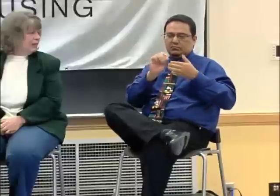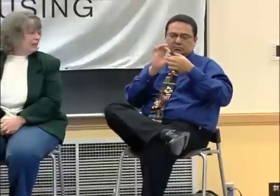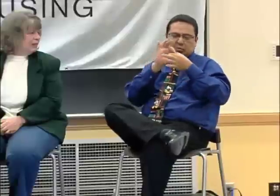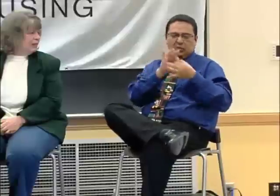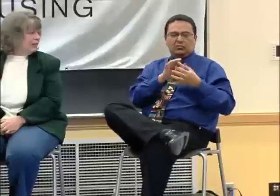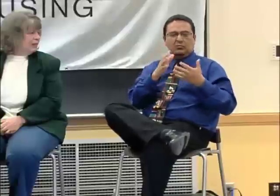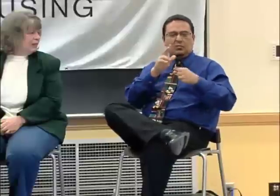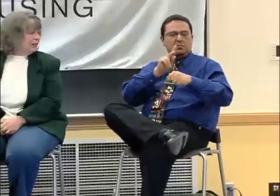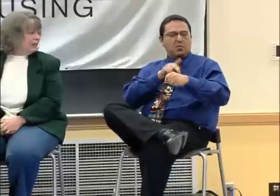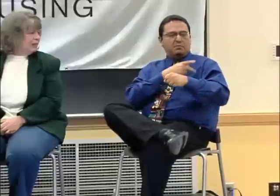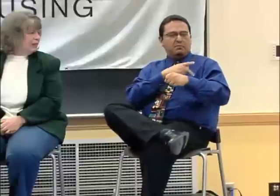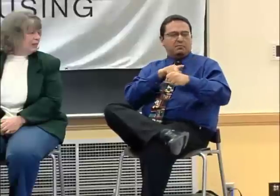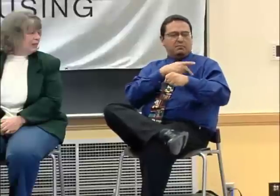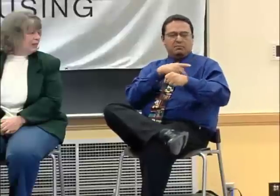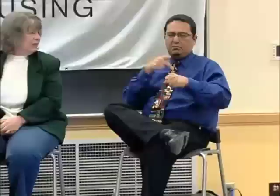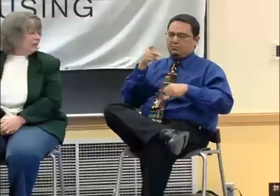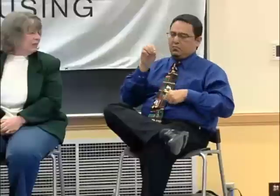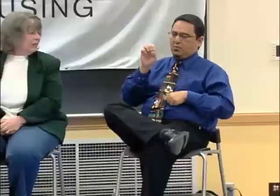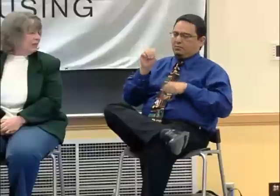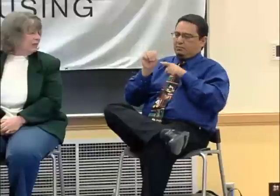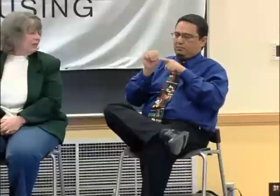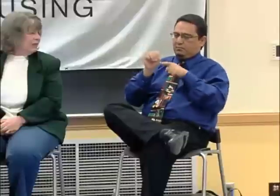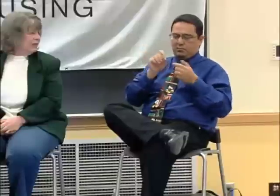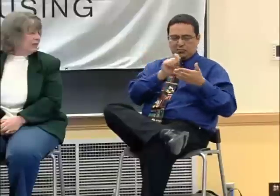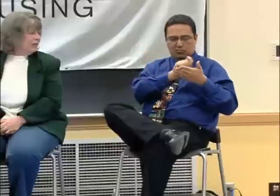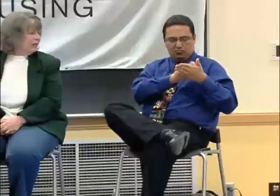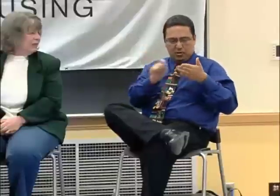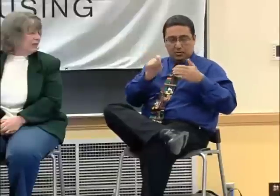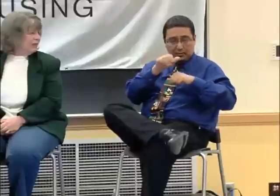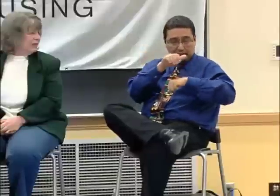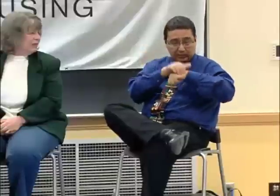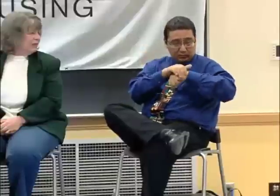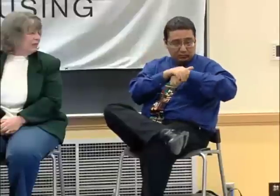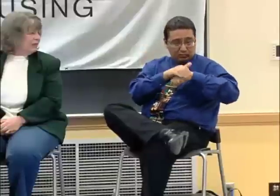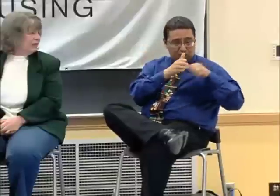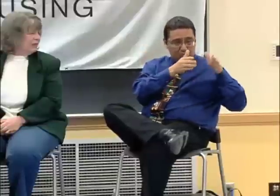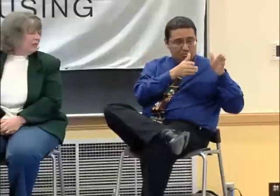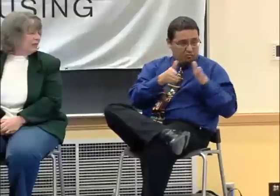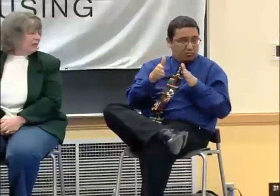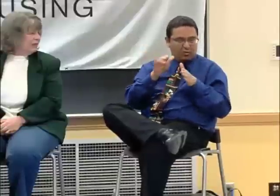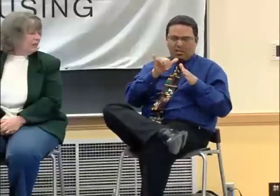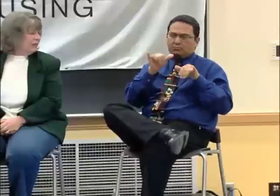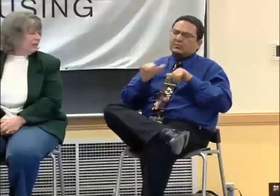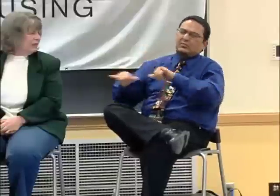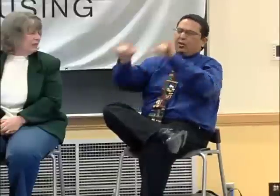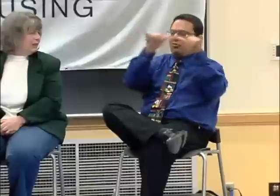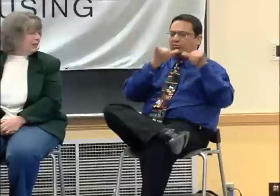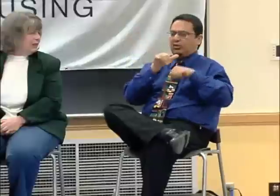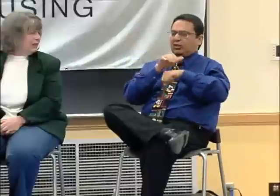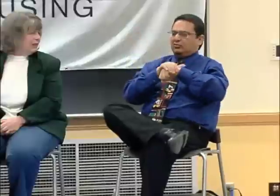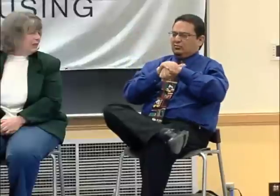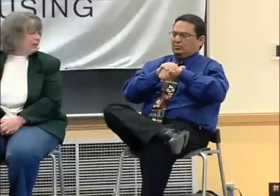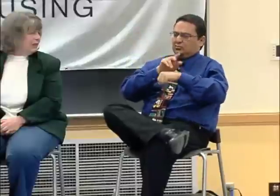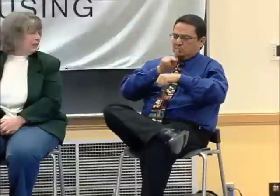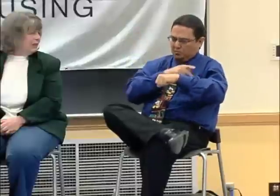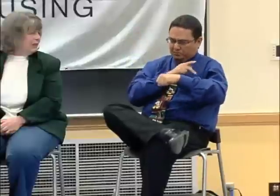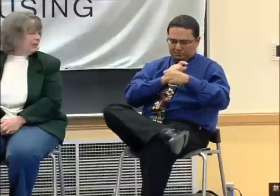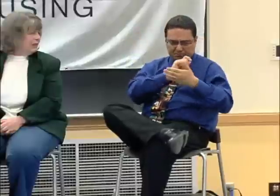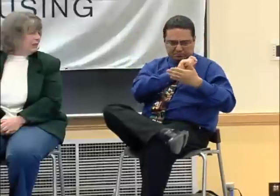deaf experience with this sign, writing the poem in English, using